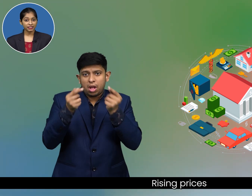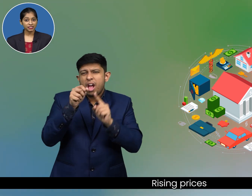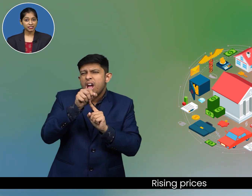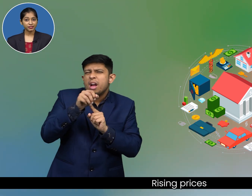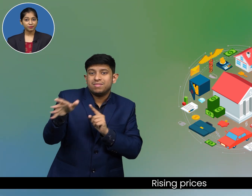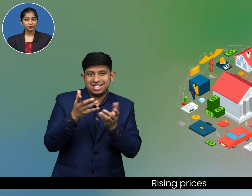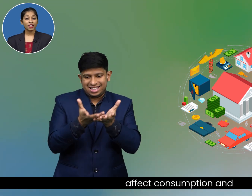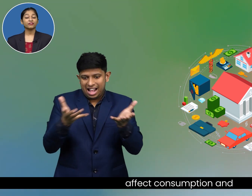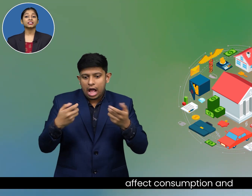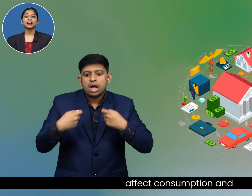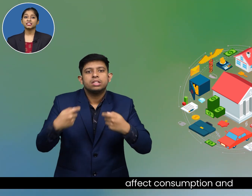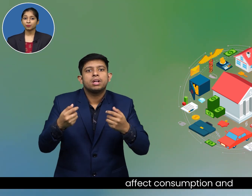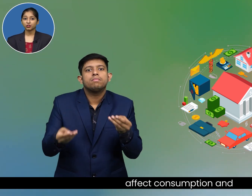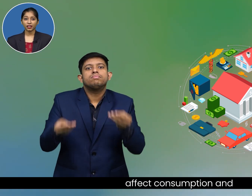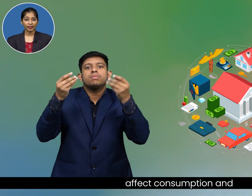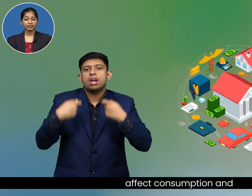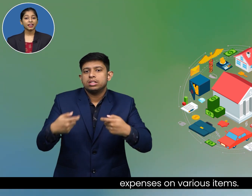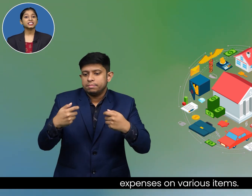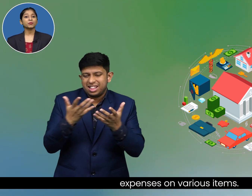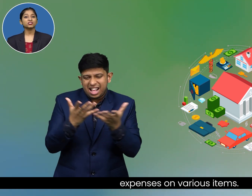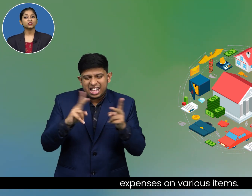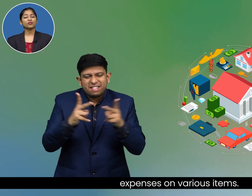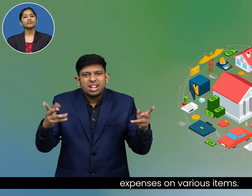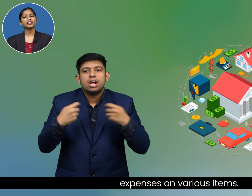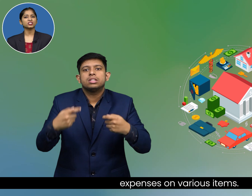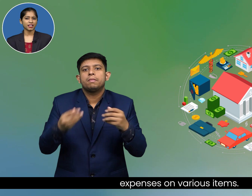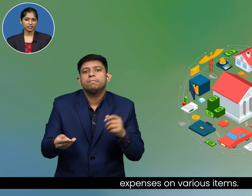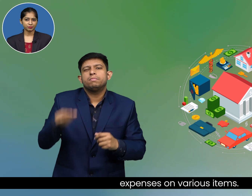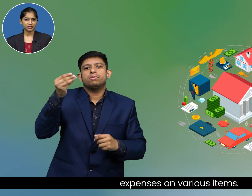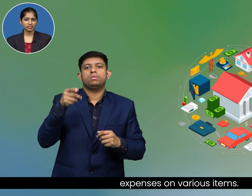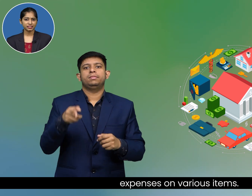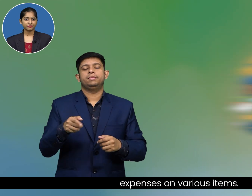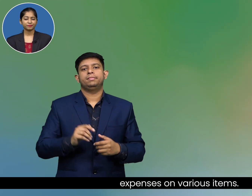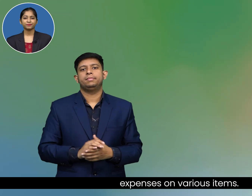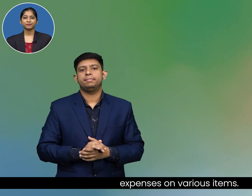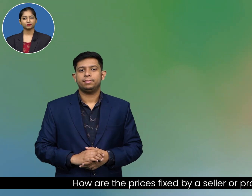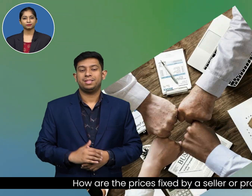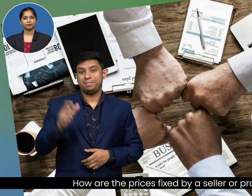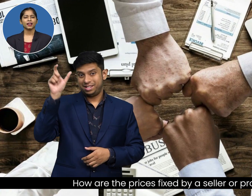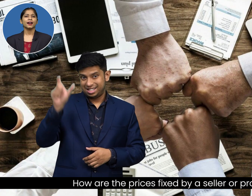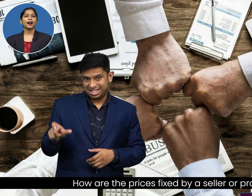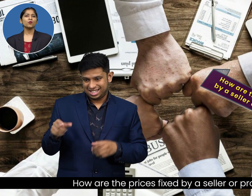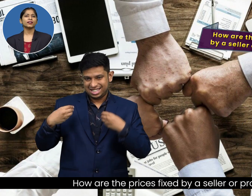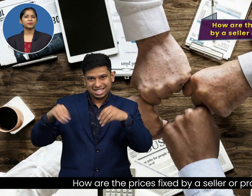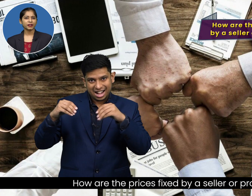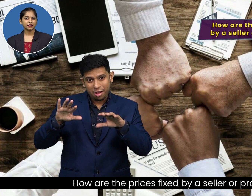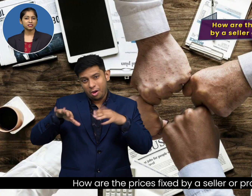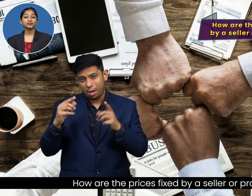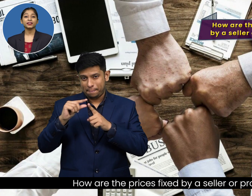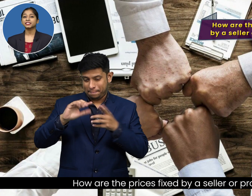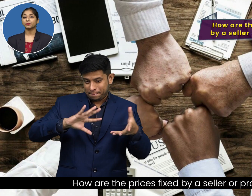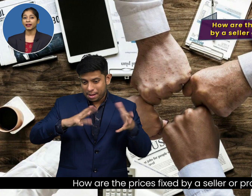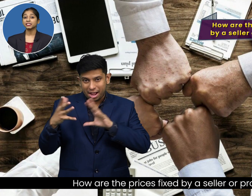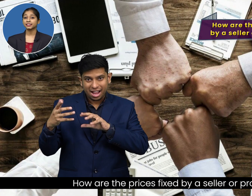Rising prices affect consumption and expenses on various items. How are the